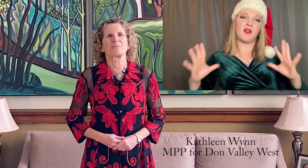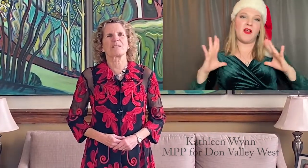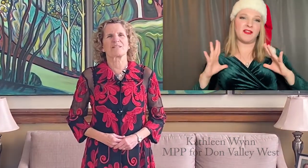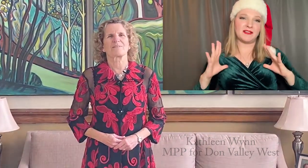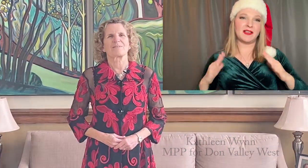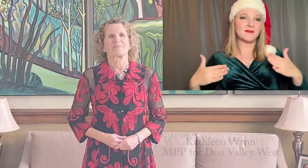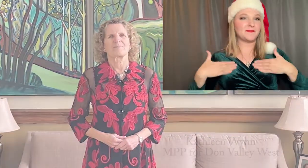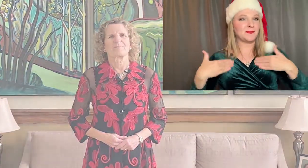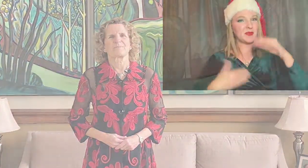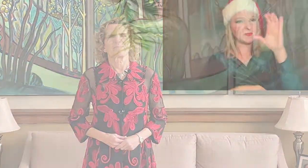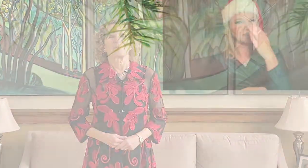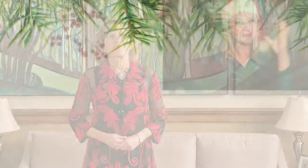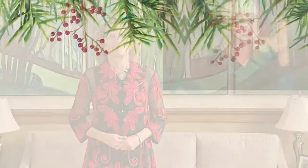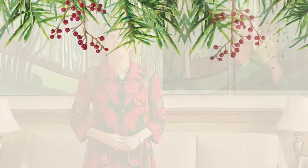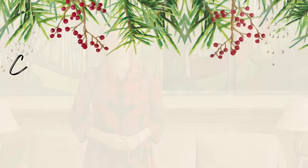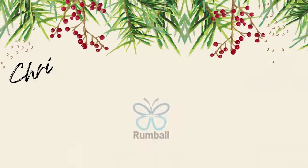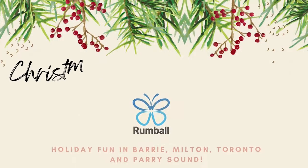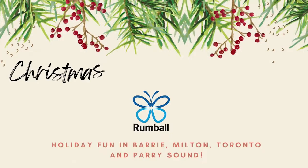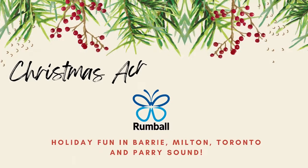Merry Christmas.